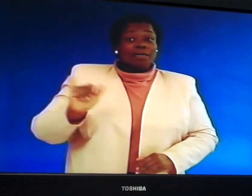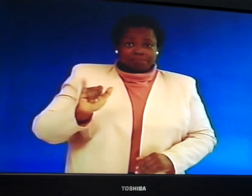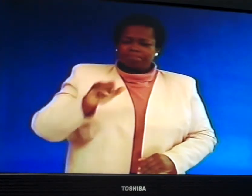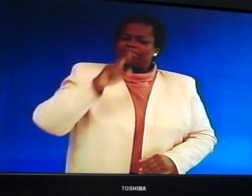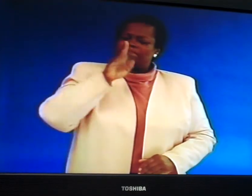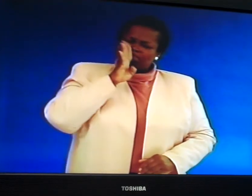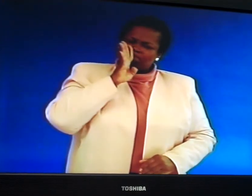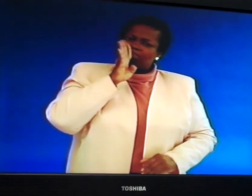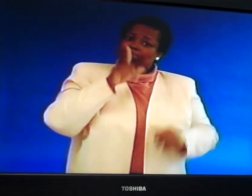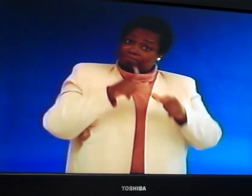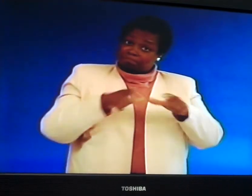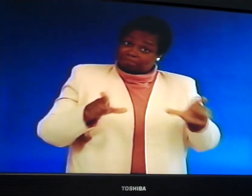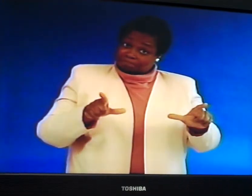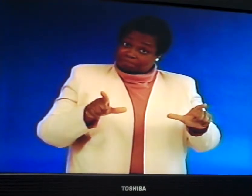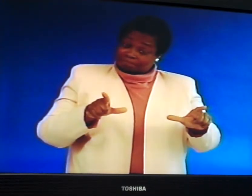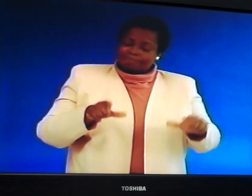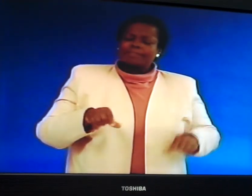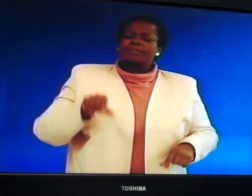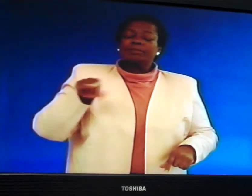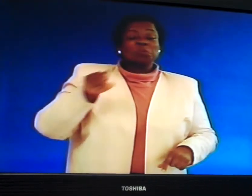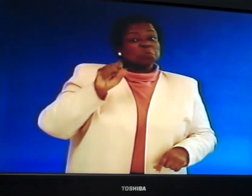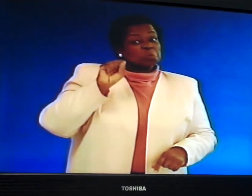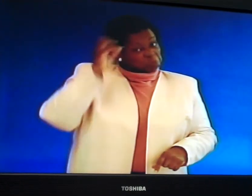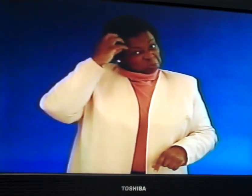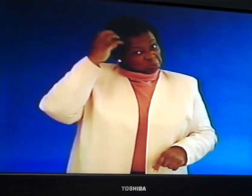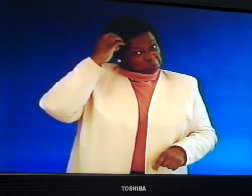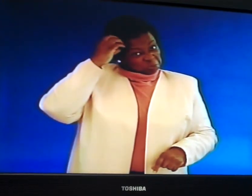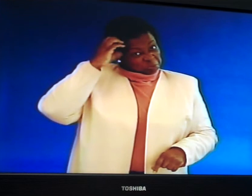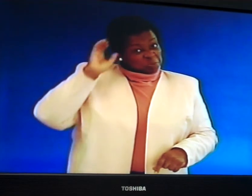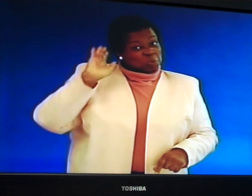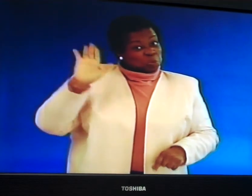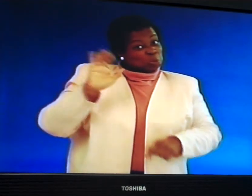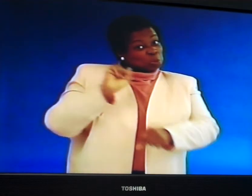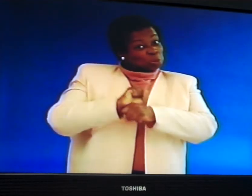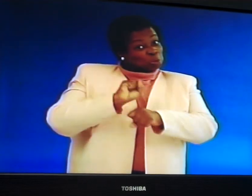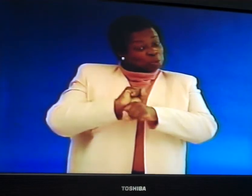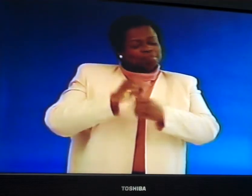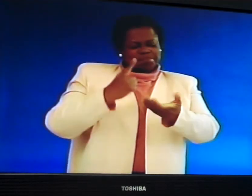He created a plan and a structure to build upon the ASL language.